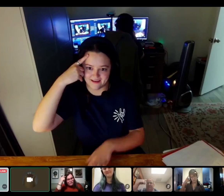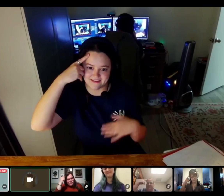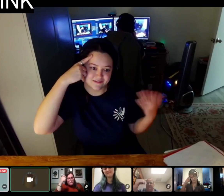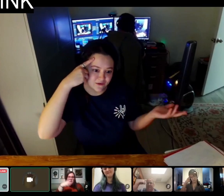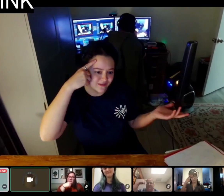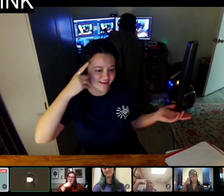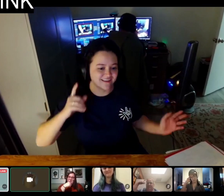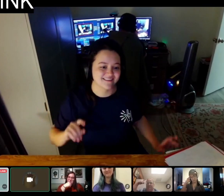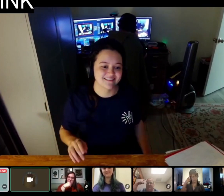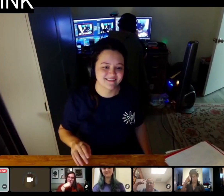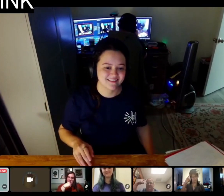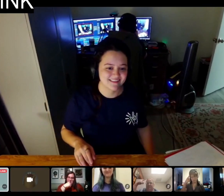And don't think.